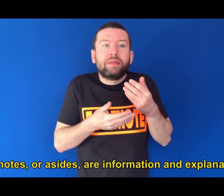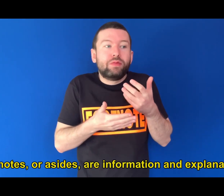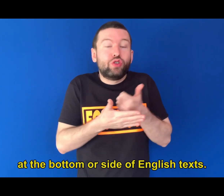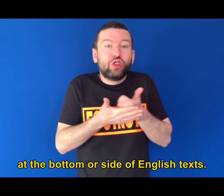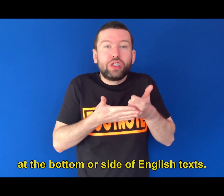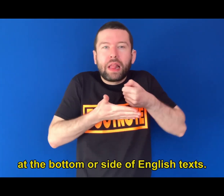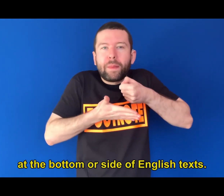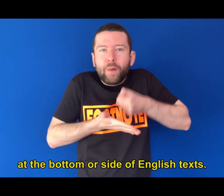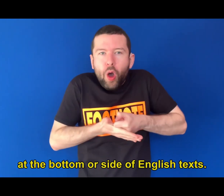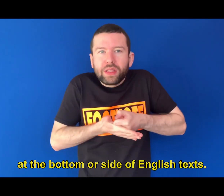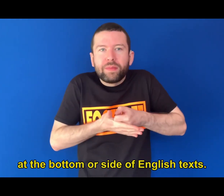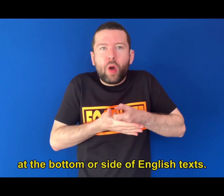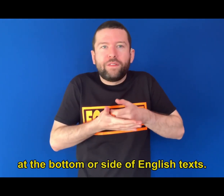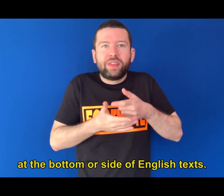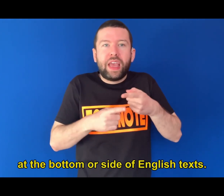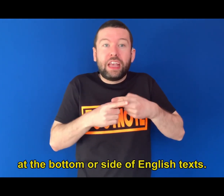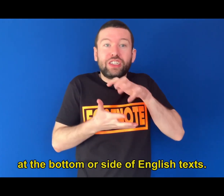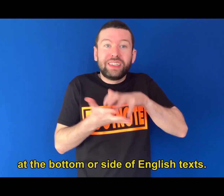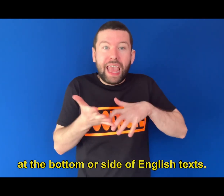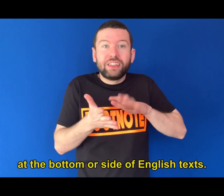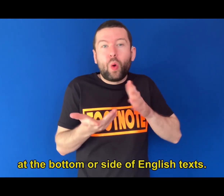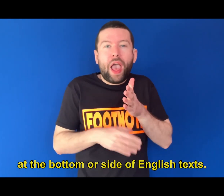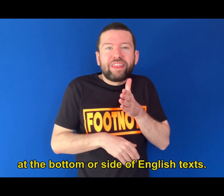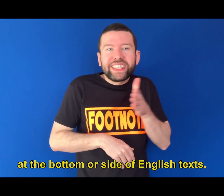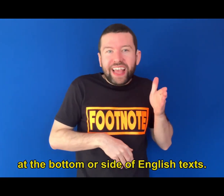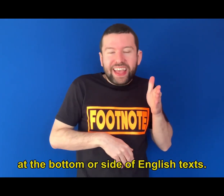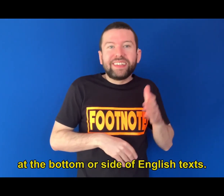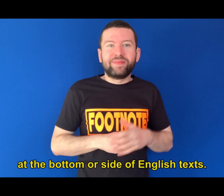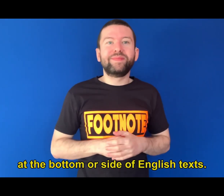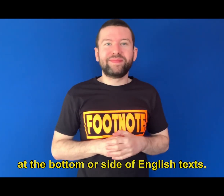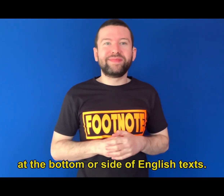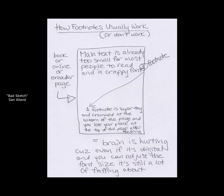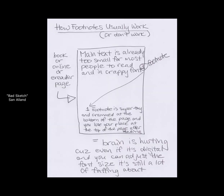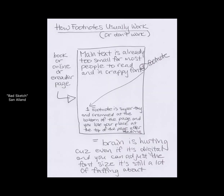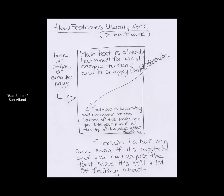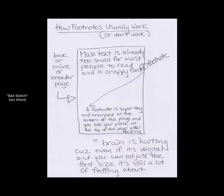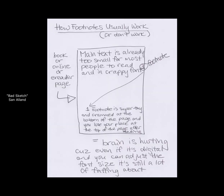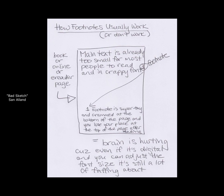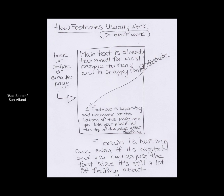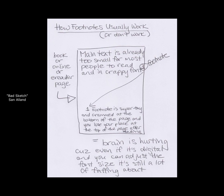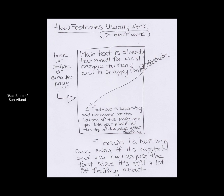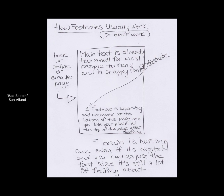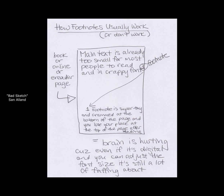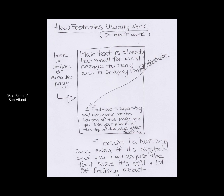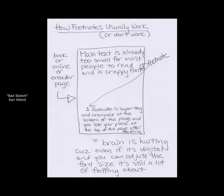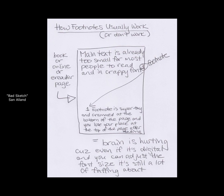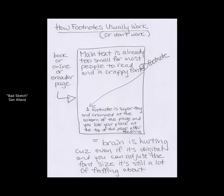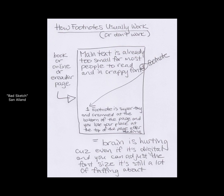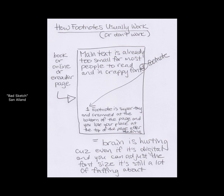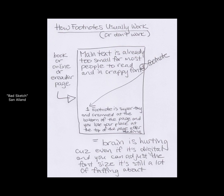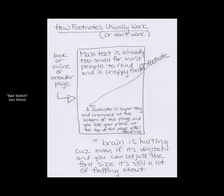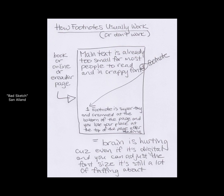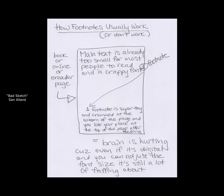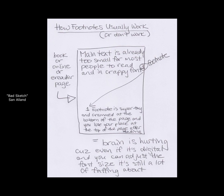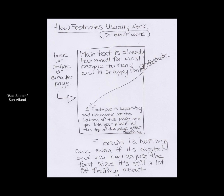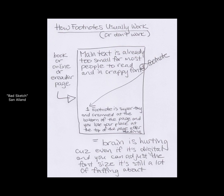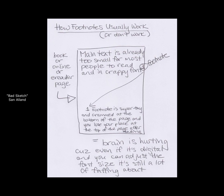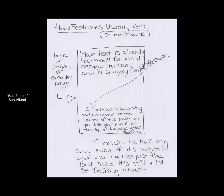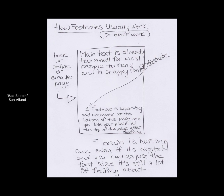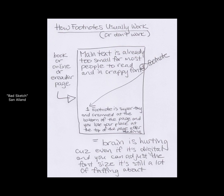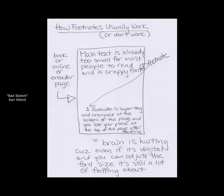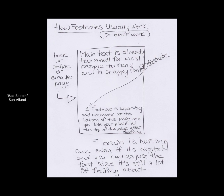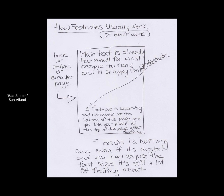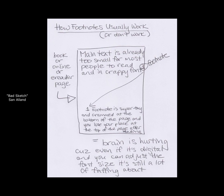explanations at the bottom or side of English texts. An image appears. It's my bad